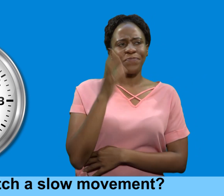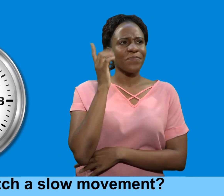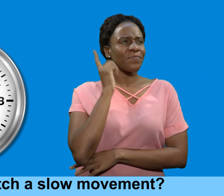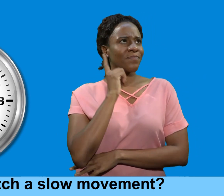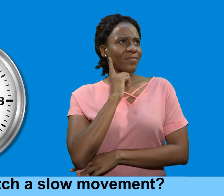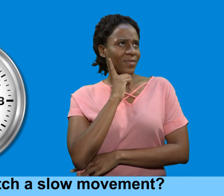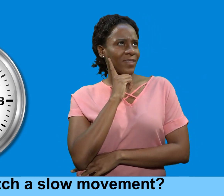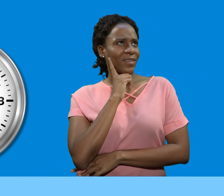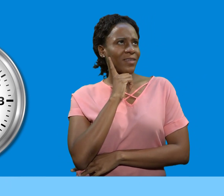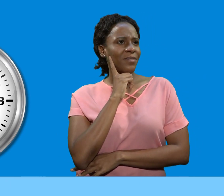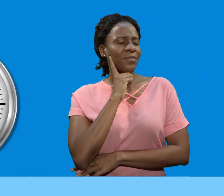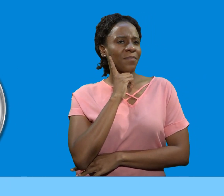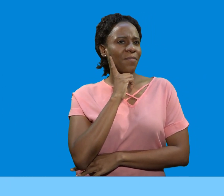movement?